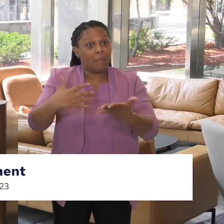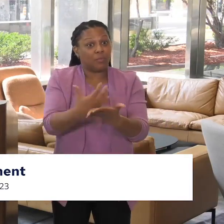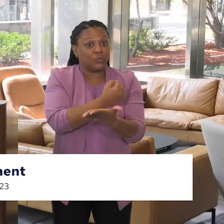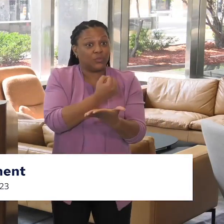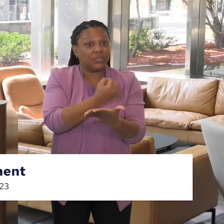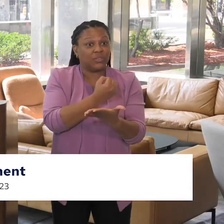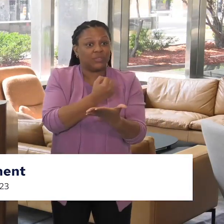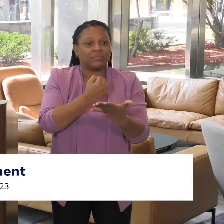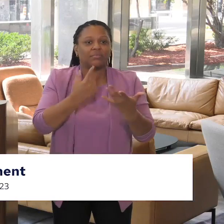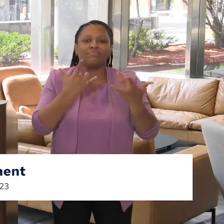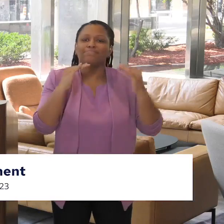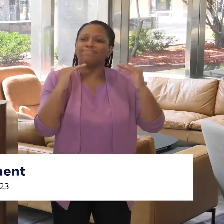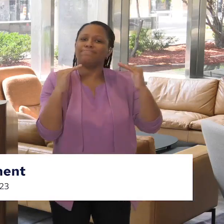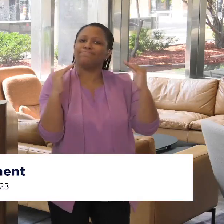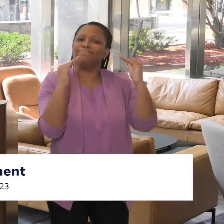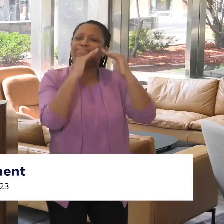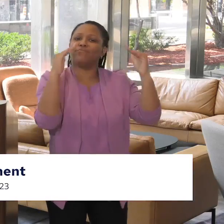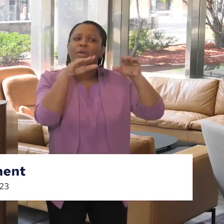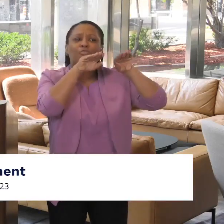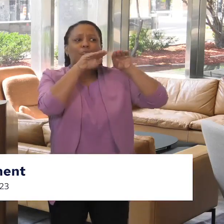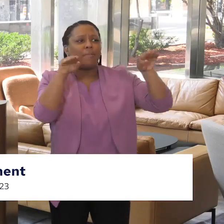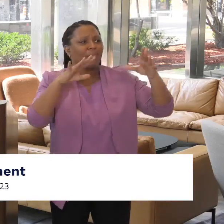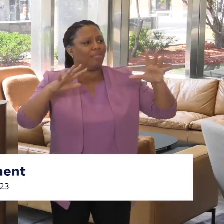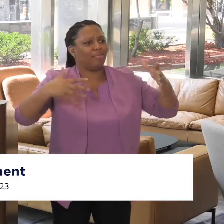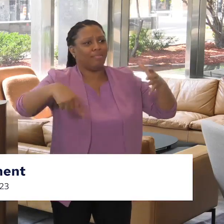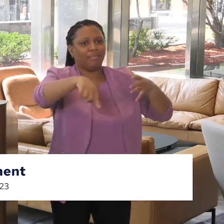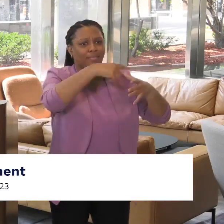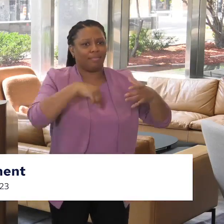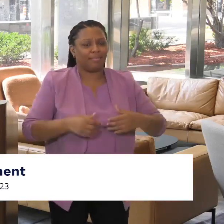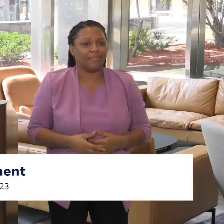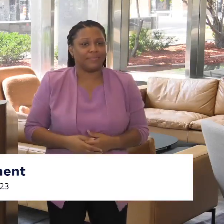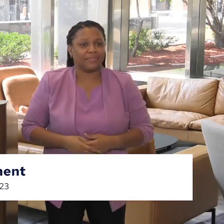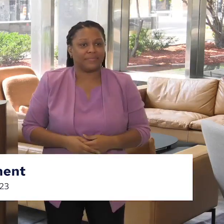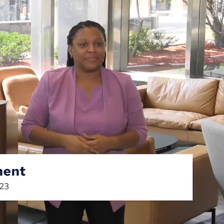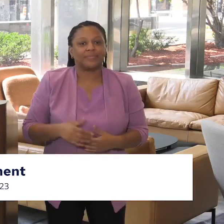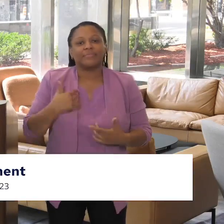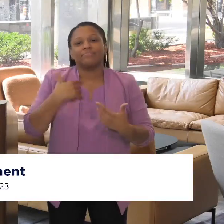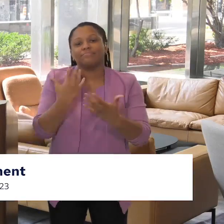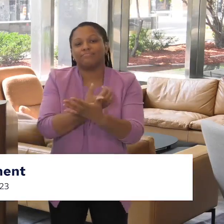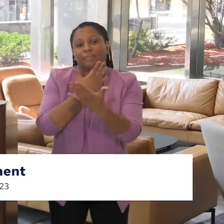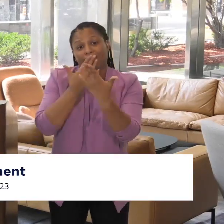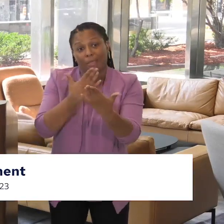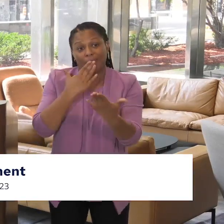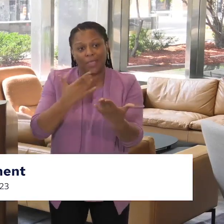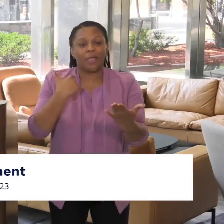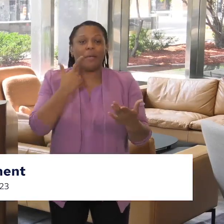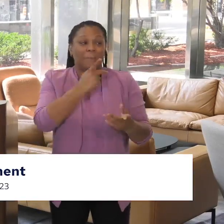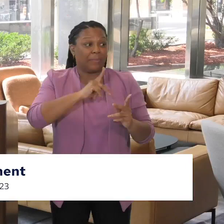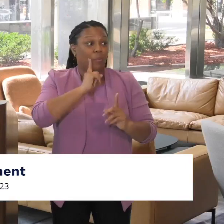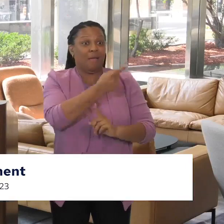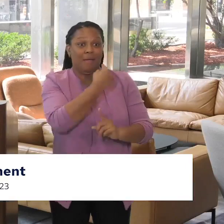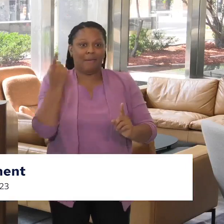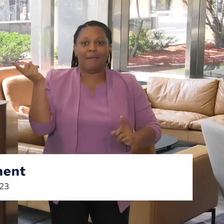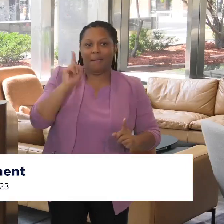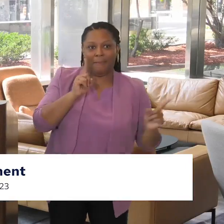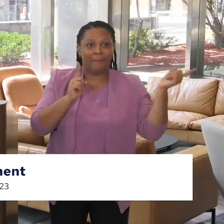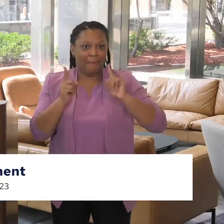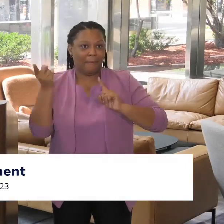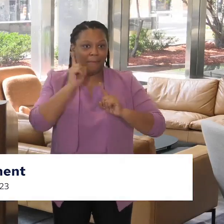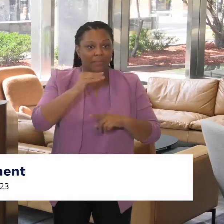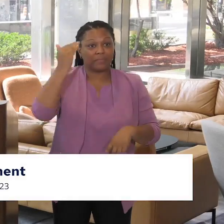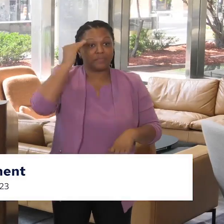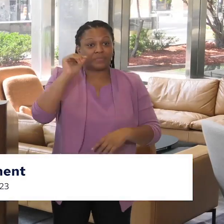and equitable. So I want to say thank you. I know you'll hear from them, but I know Ling Becker's in the room. It's great to see you.